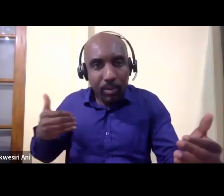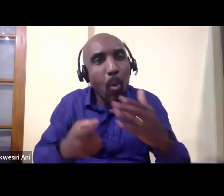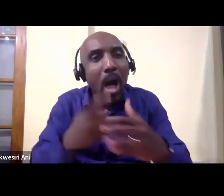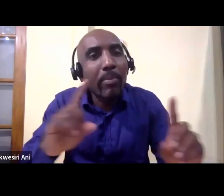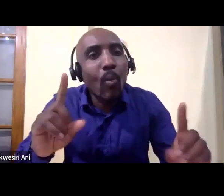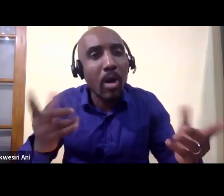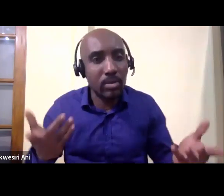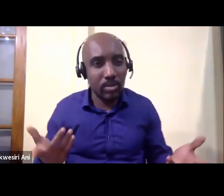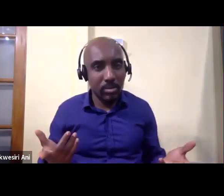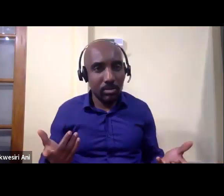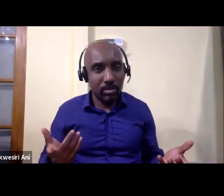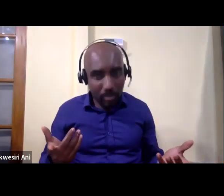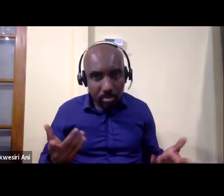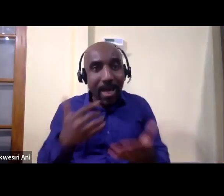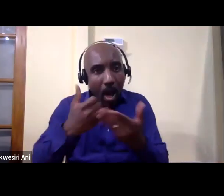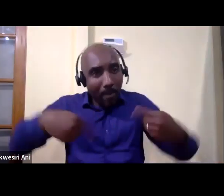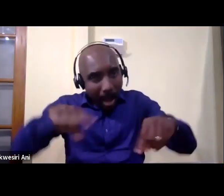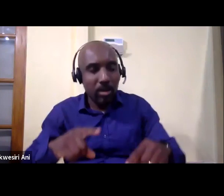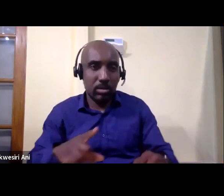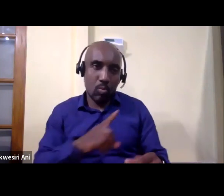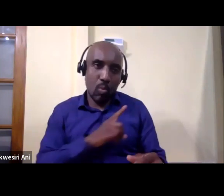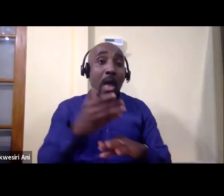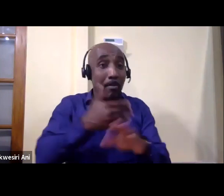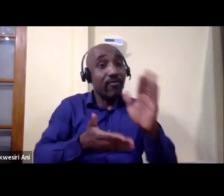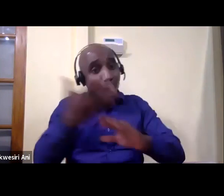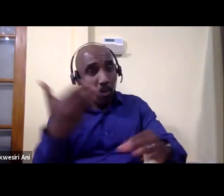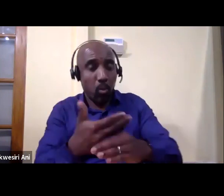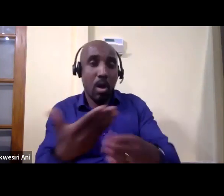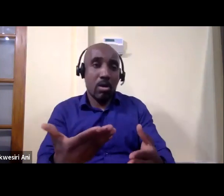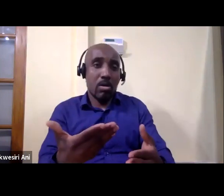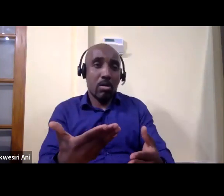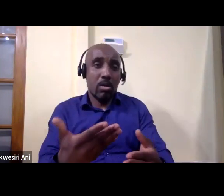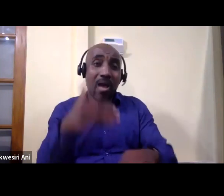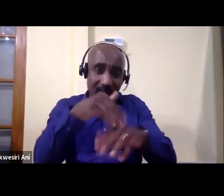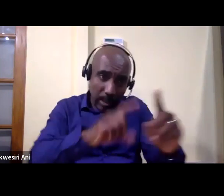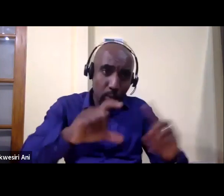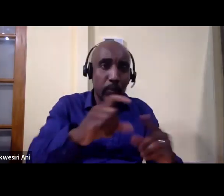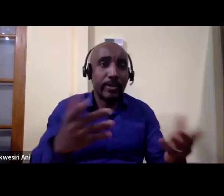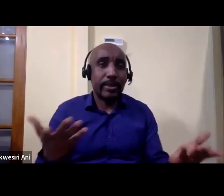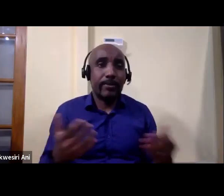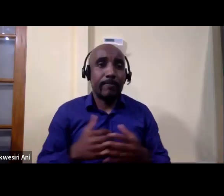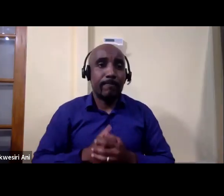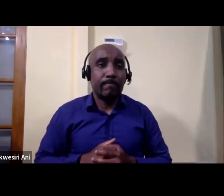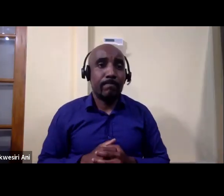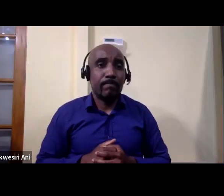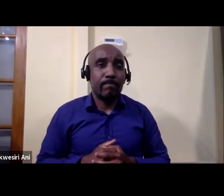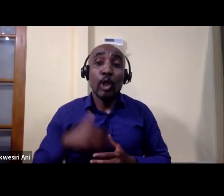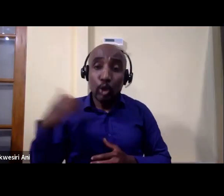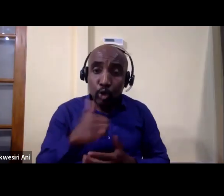this issue out before people even let out in the community. There should be a